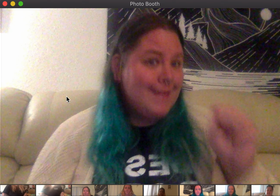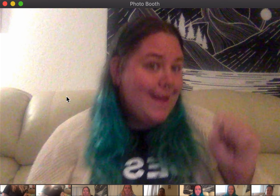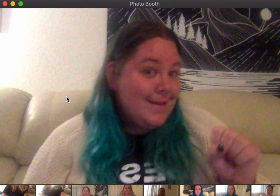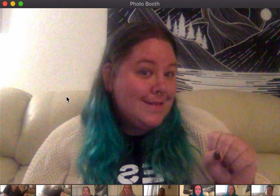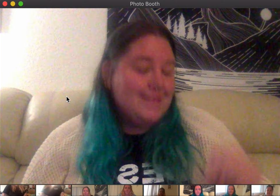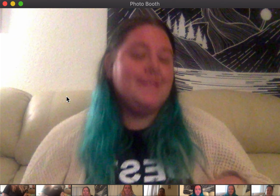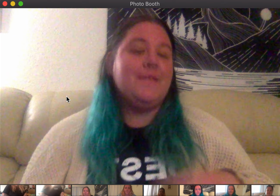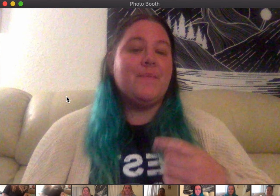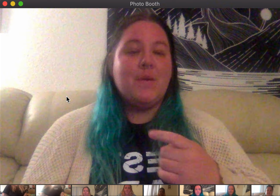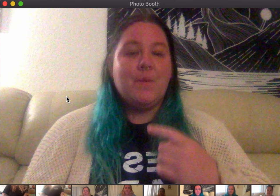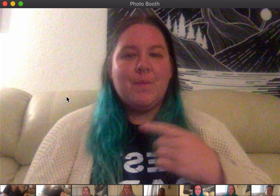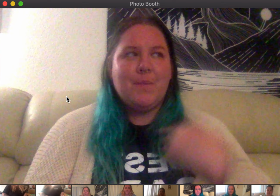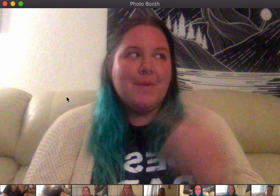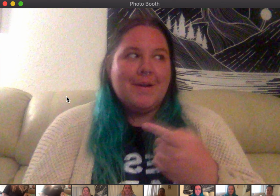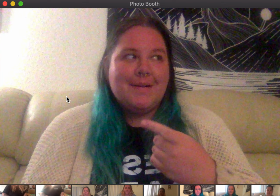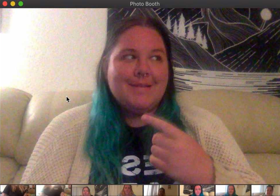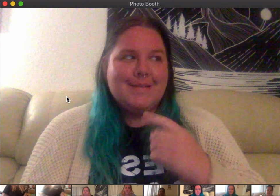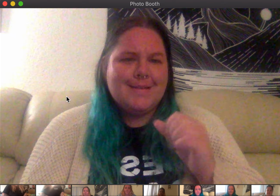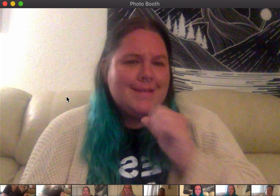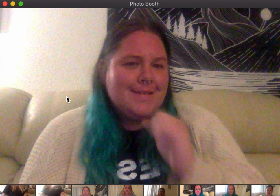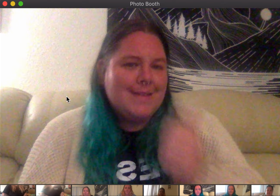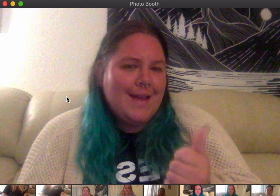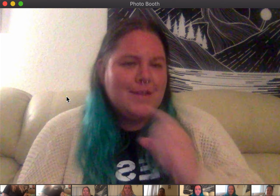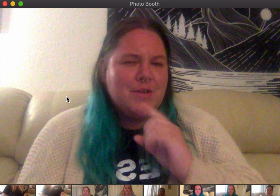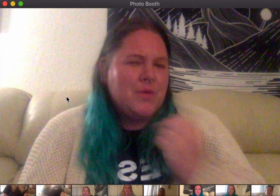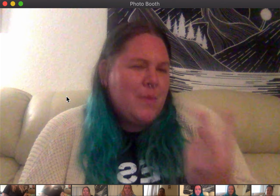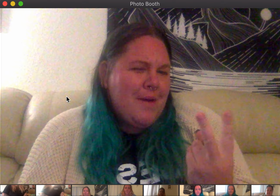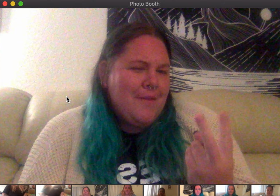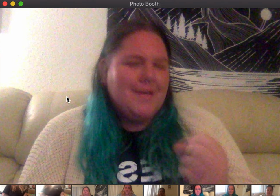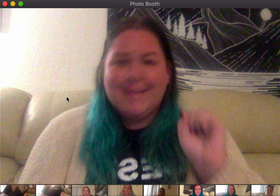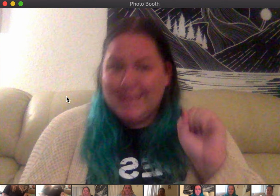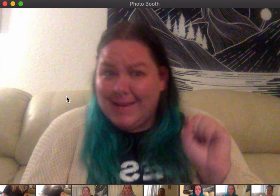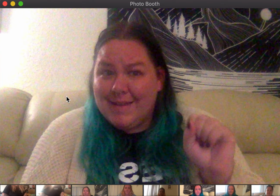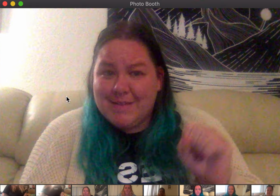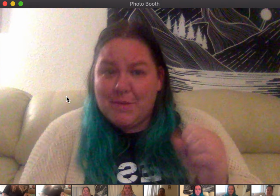wasn't a big parking lot at all. I don't know why he didn't take us to a bigger parking lot, but